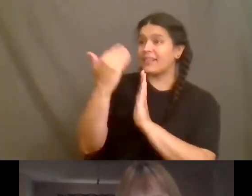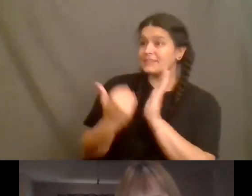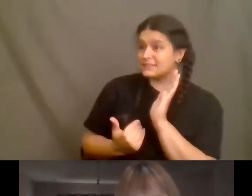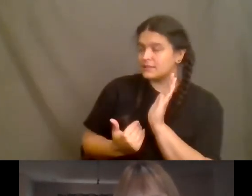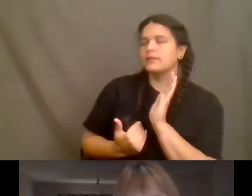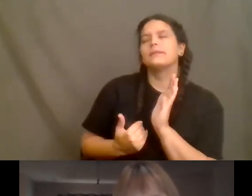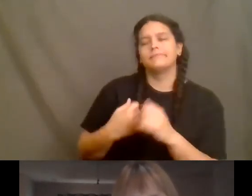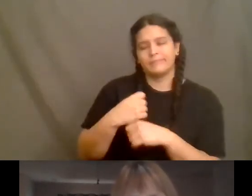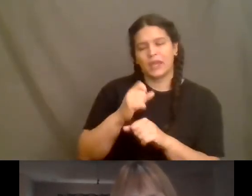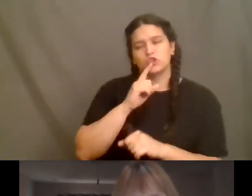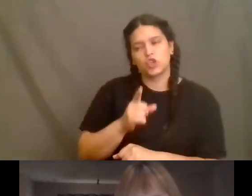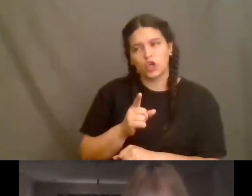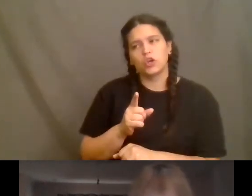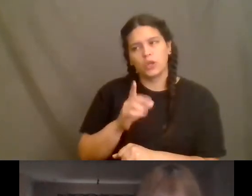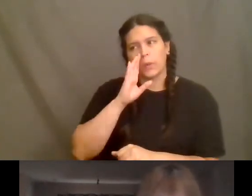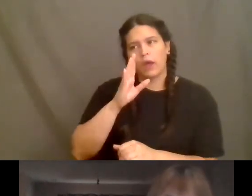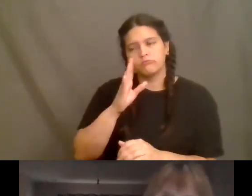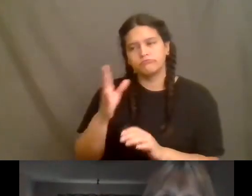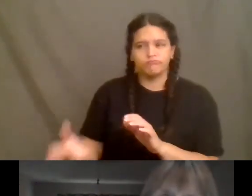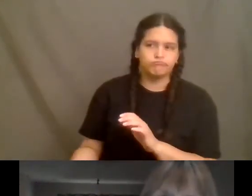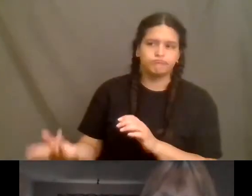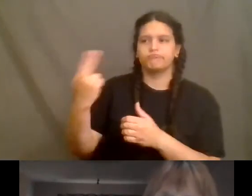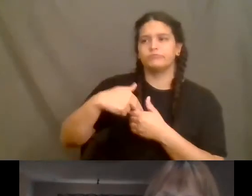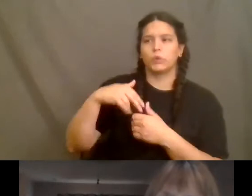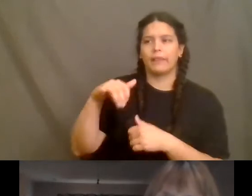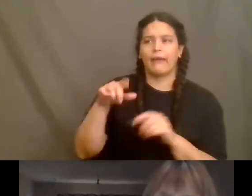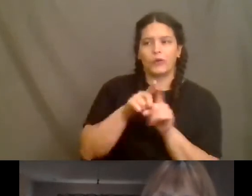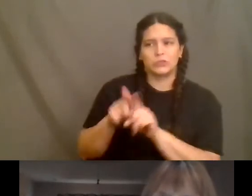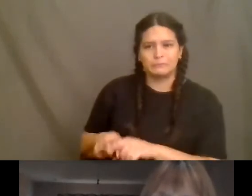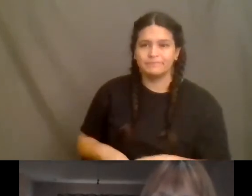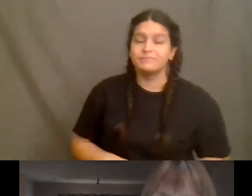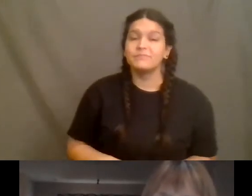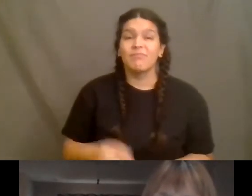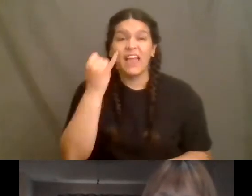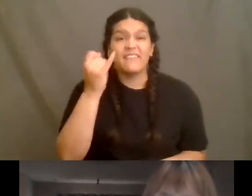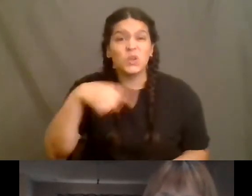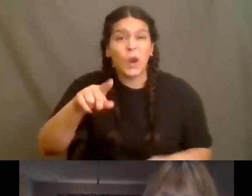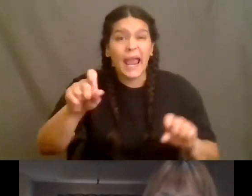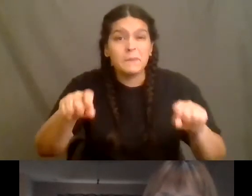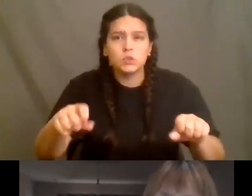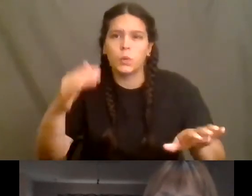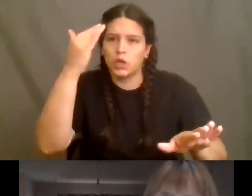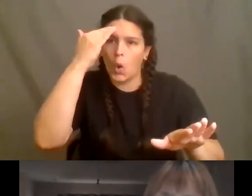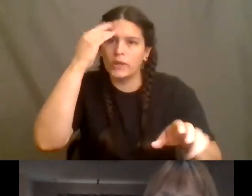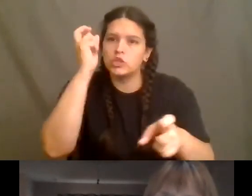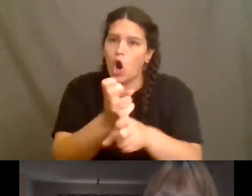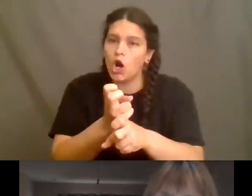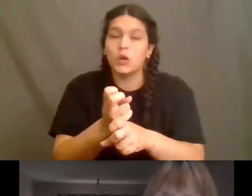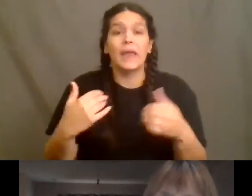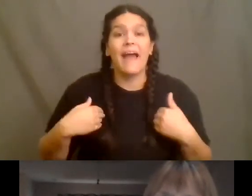to go on that as well. If you're able to, we know it's tricky. We do have